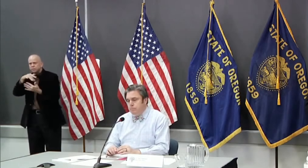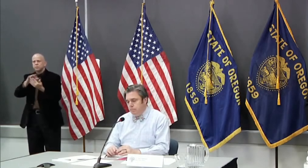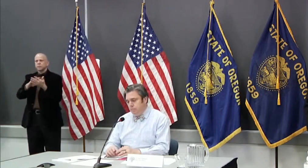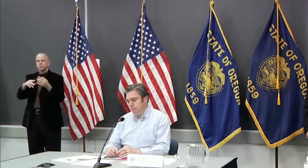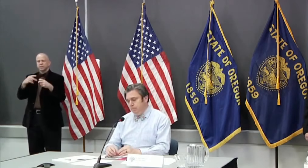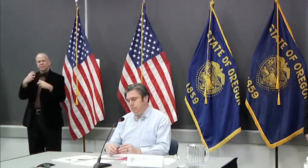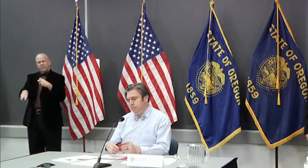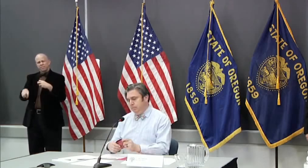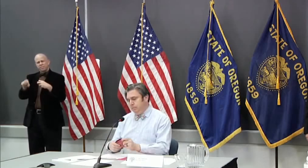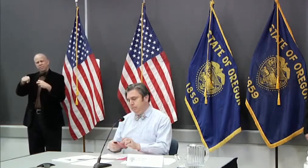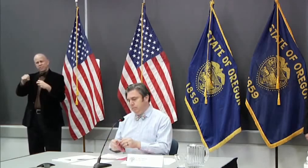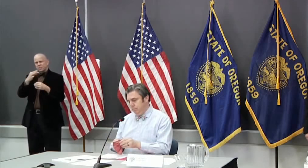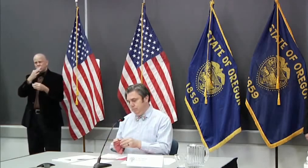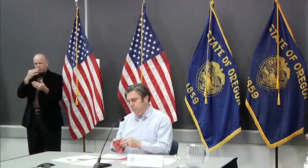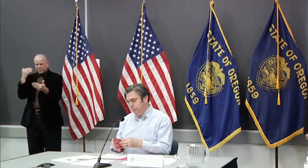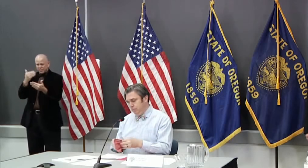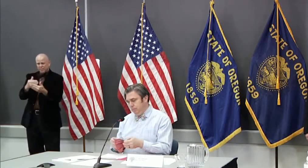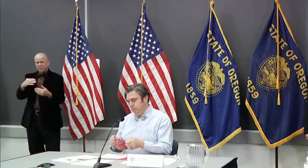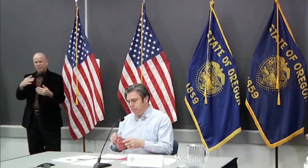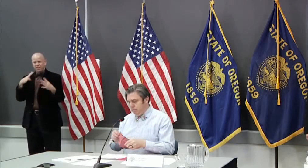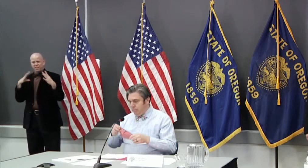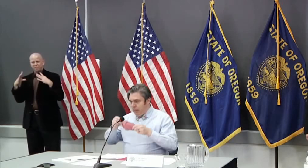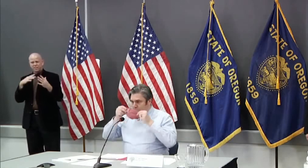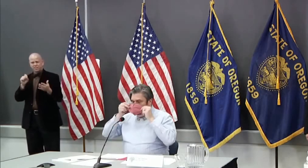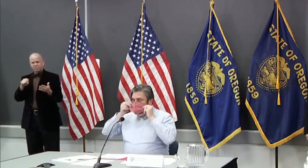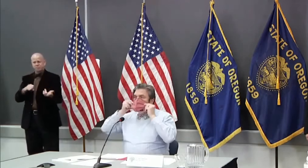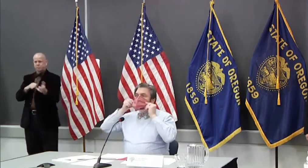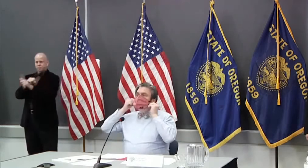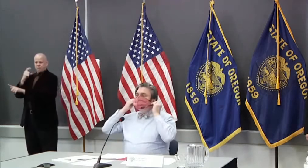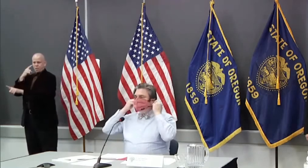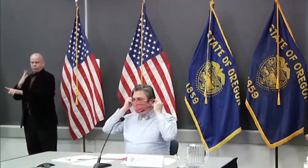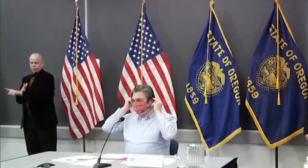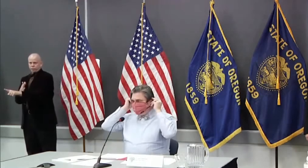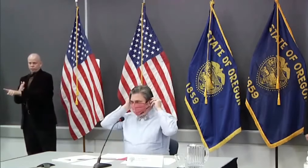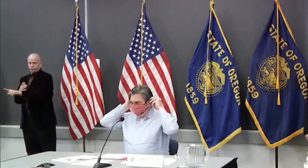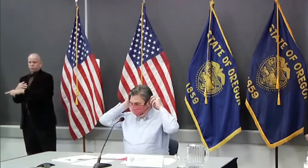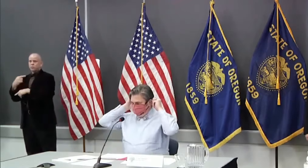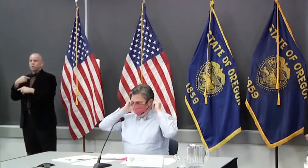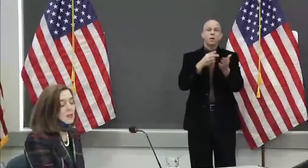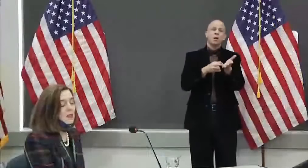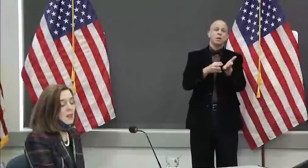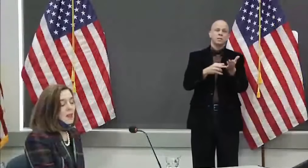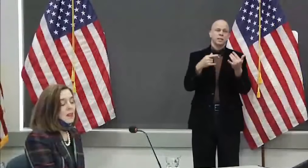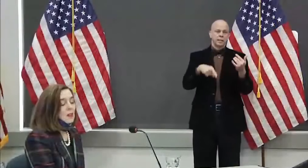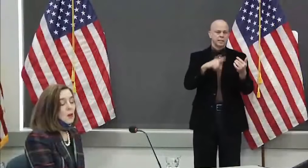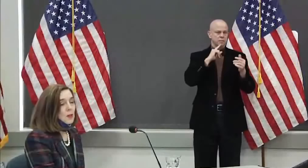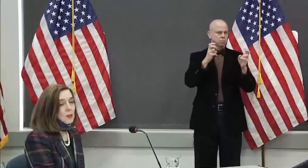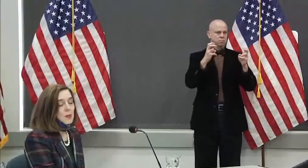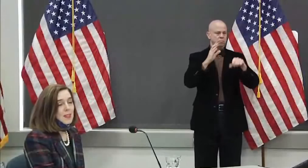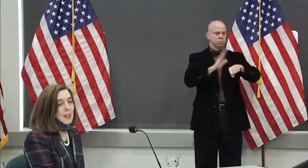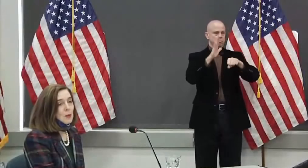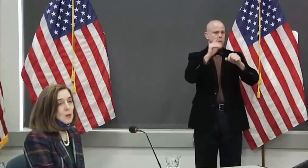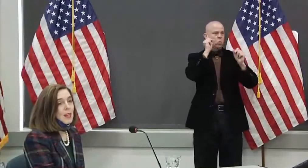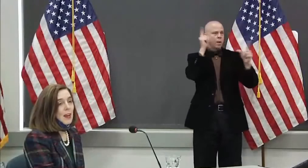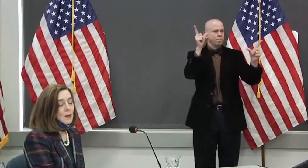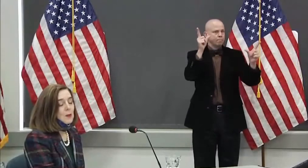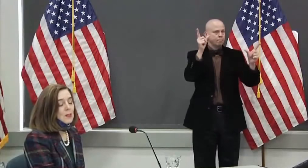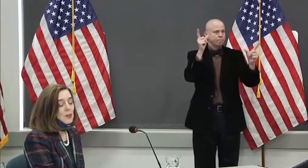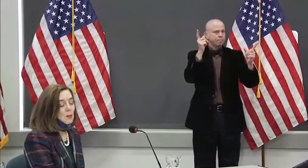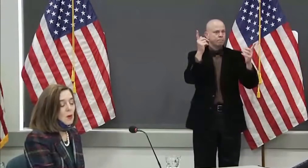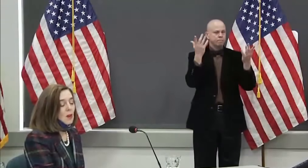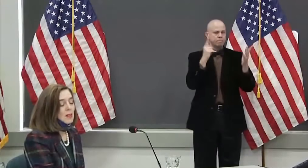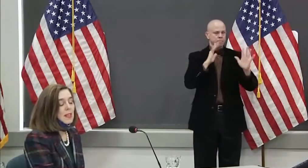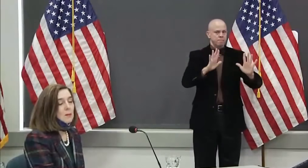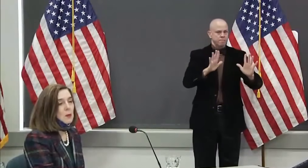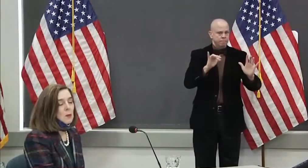Aaron, I'll just say Thank you. this is a wake-up call. It's absolutely a wake-up call for Oregonians. An encouragement to keep your